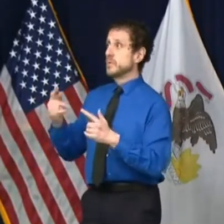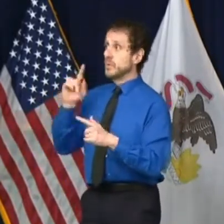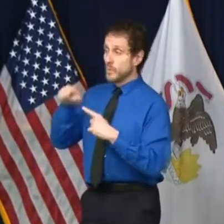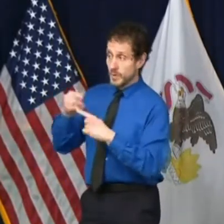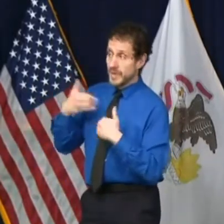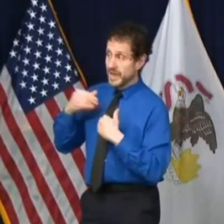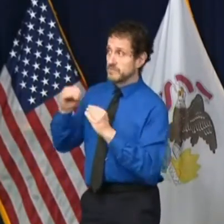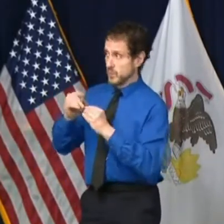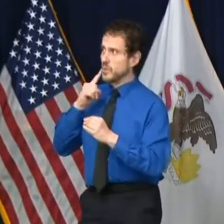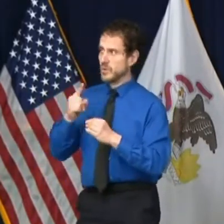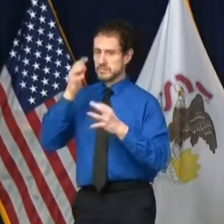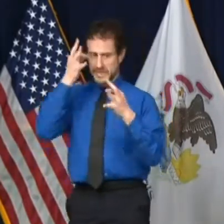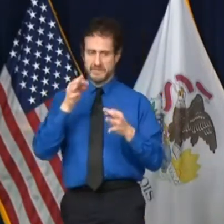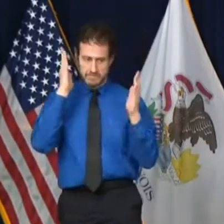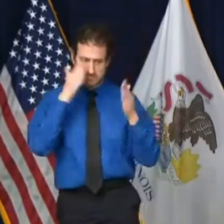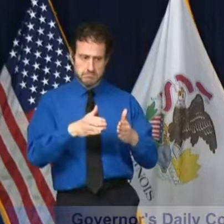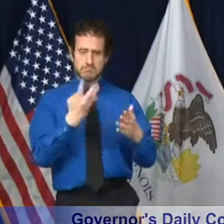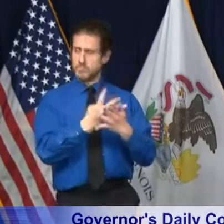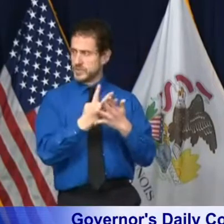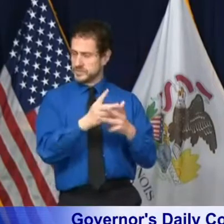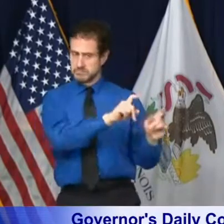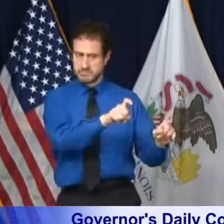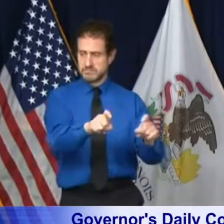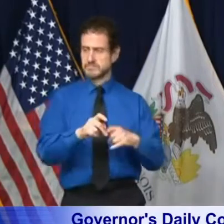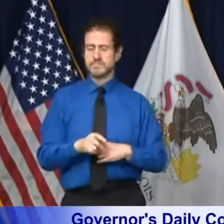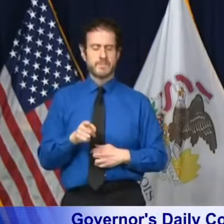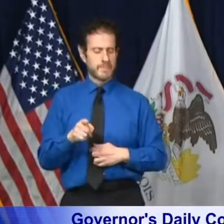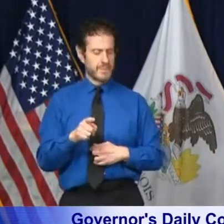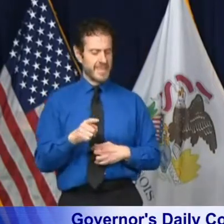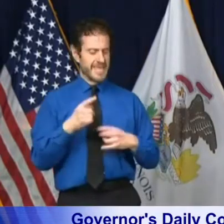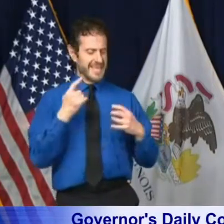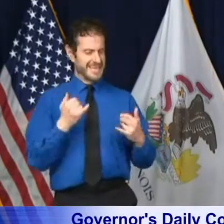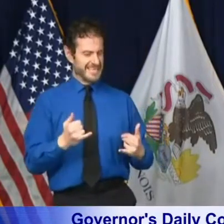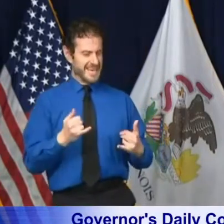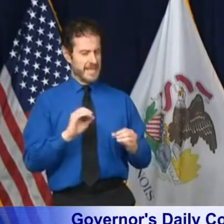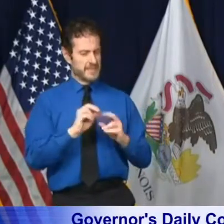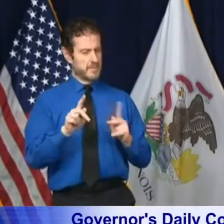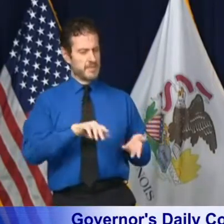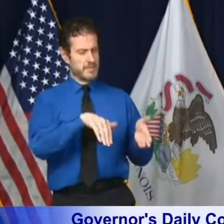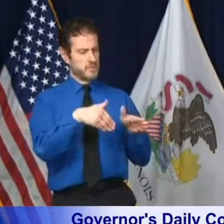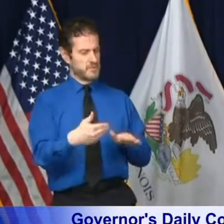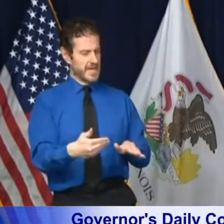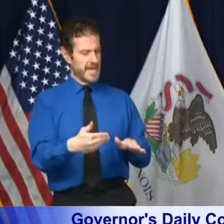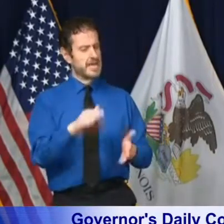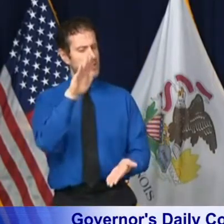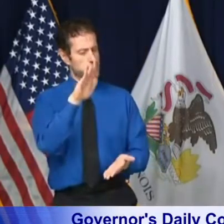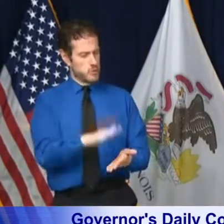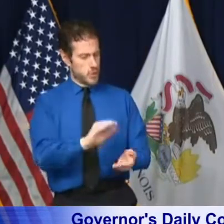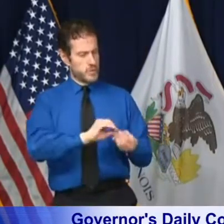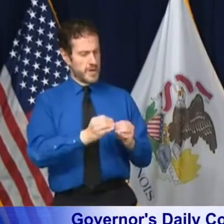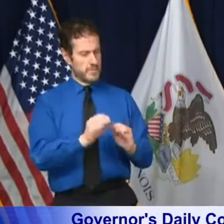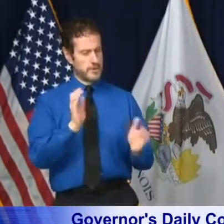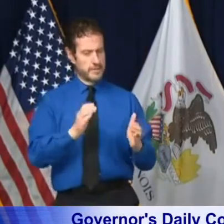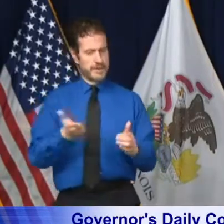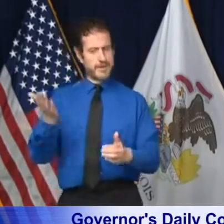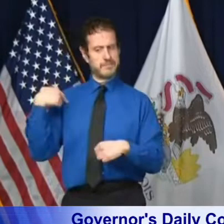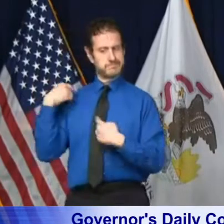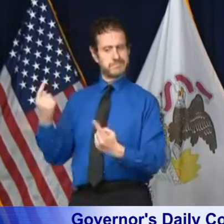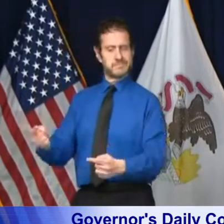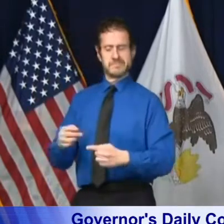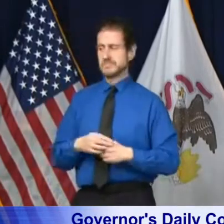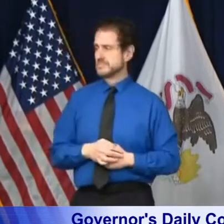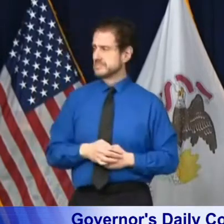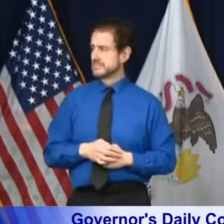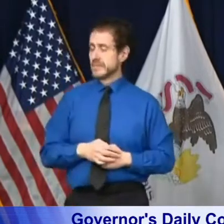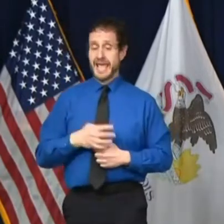at WVEZ, can you address the significance of today's death total being the lowest since April 19th? Also, what reaction do you have to Saturday